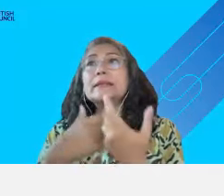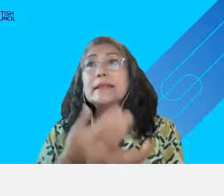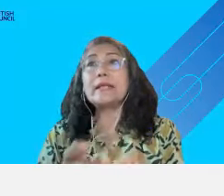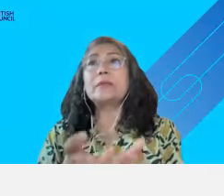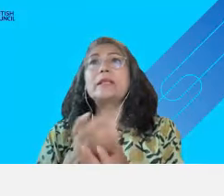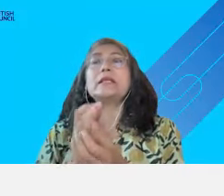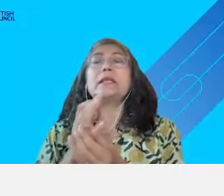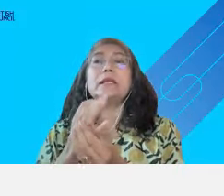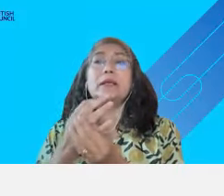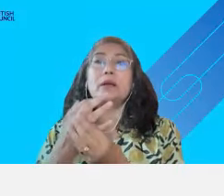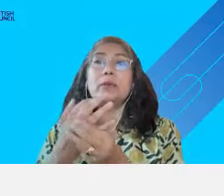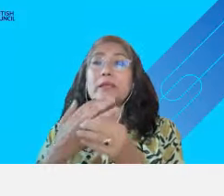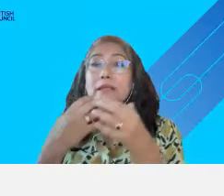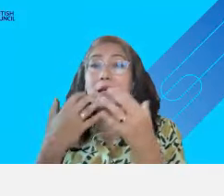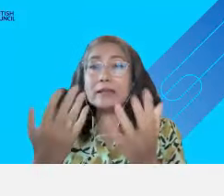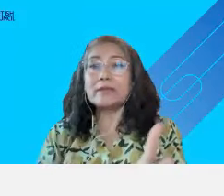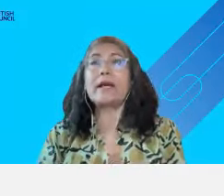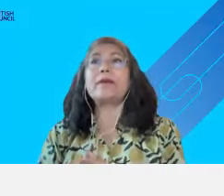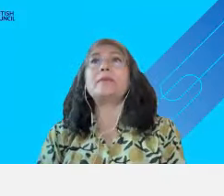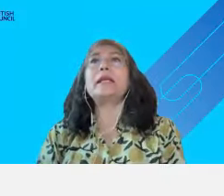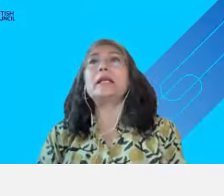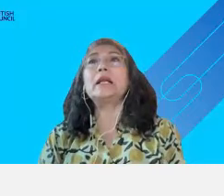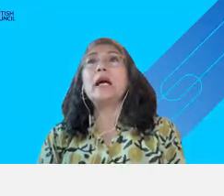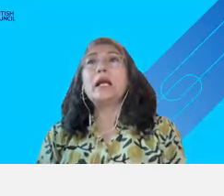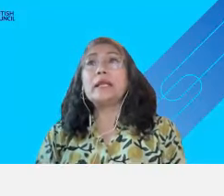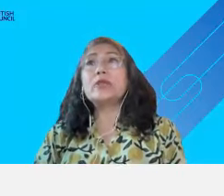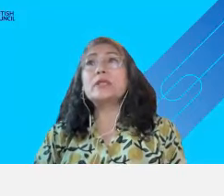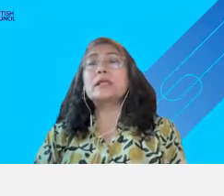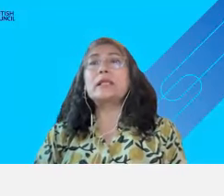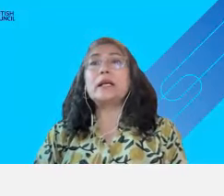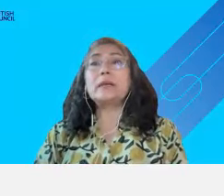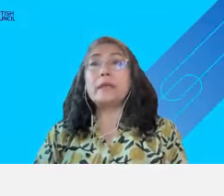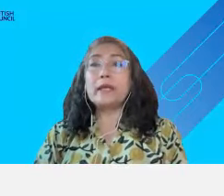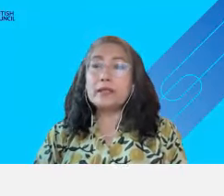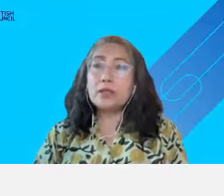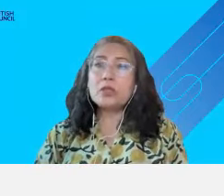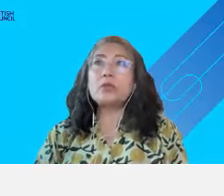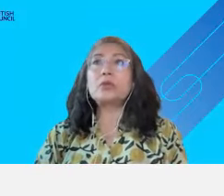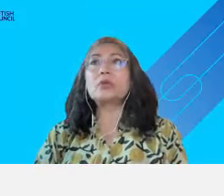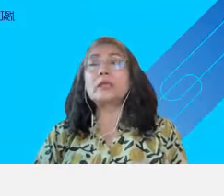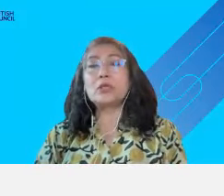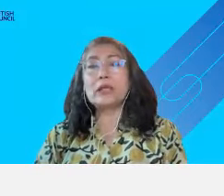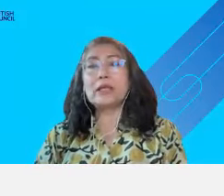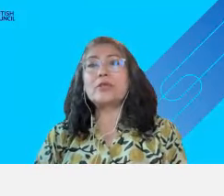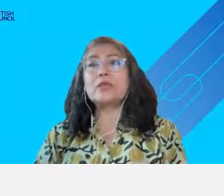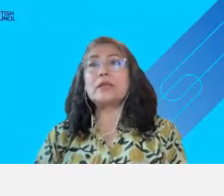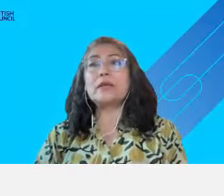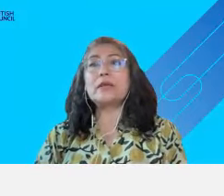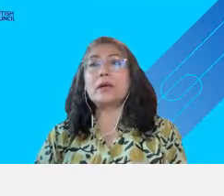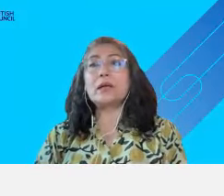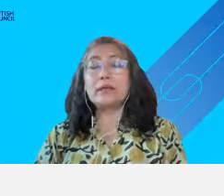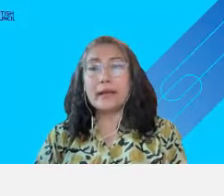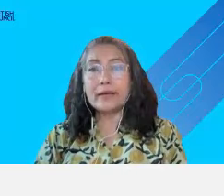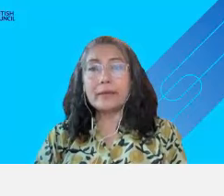like sustainability. We discuss environmental literacy. In addition to digital